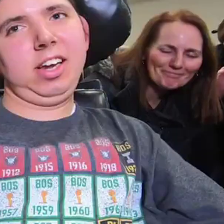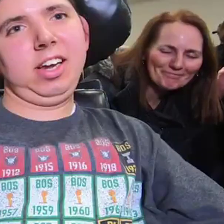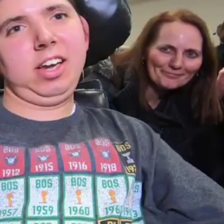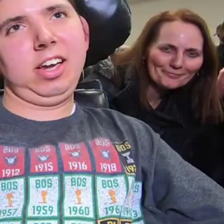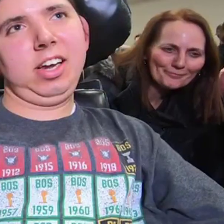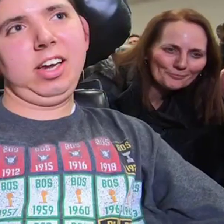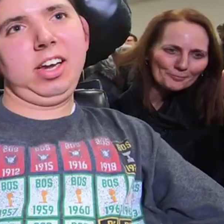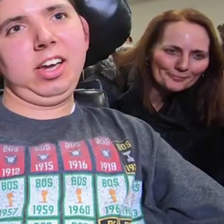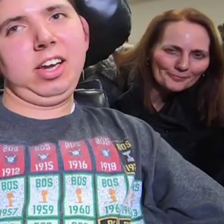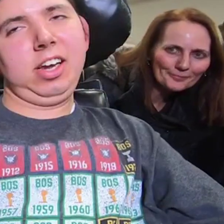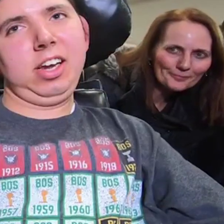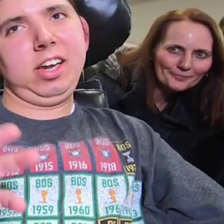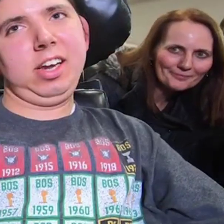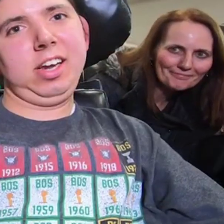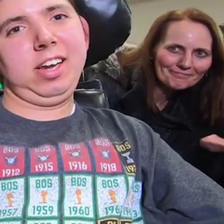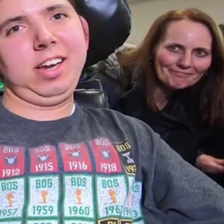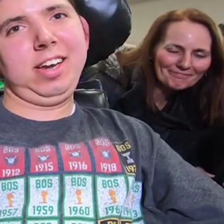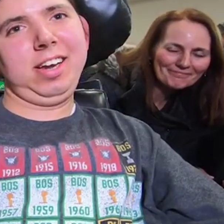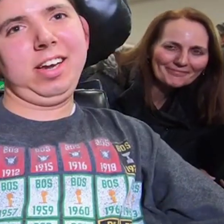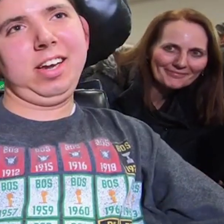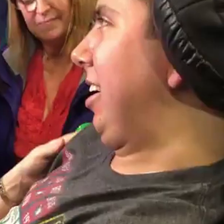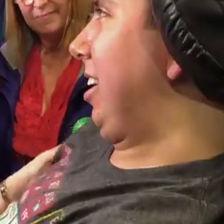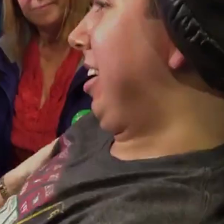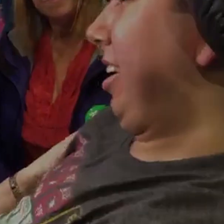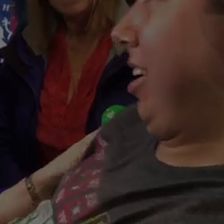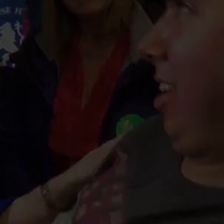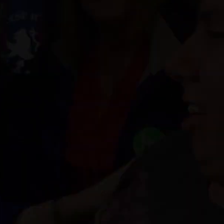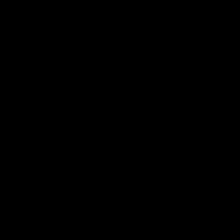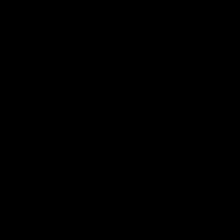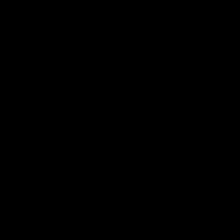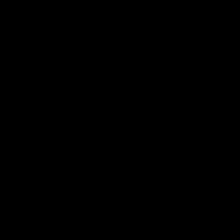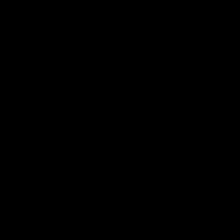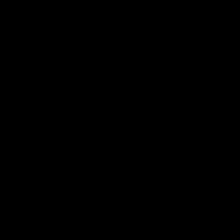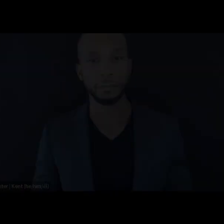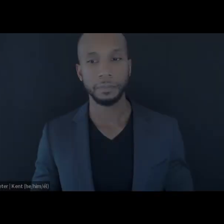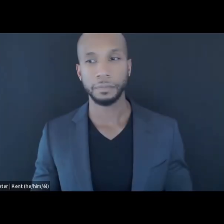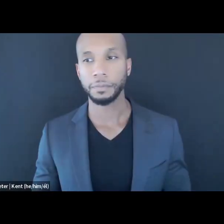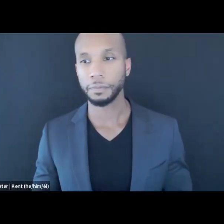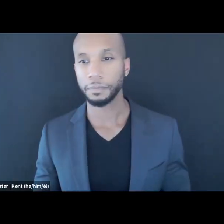and that means you deserve housing and the opportunity to work. So thank you.